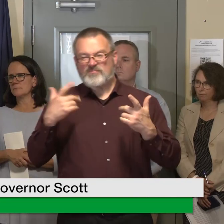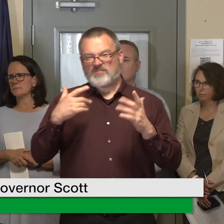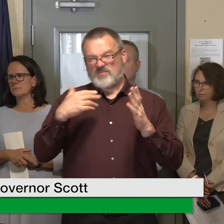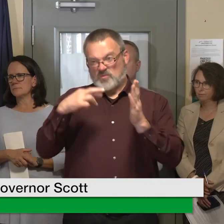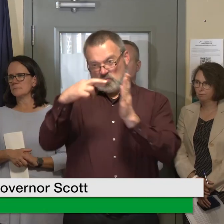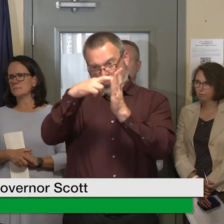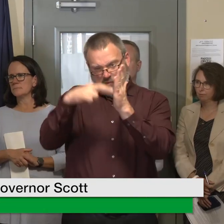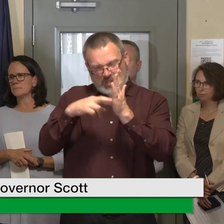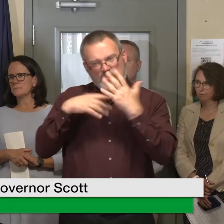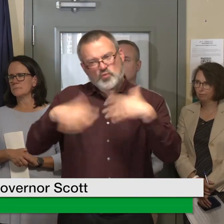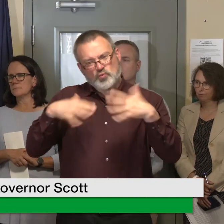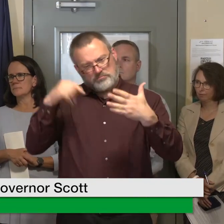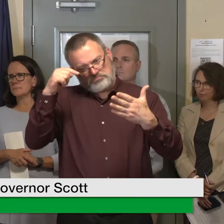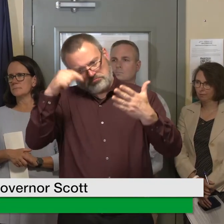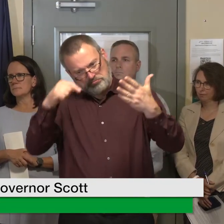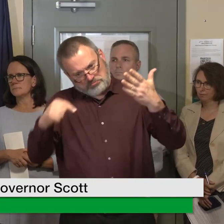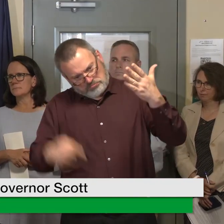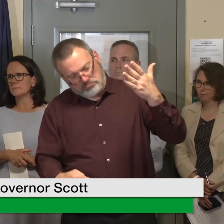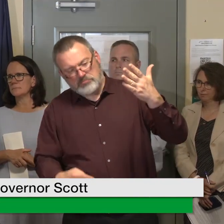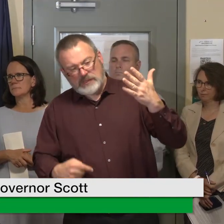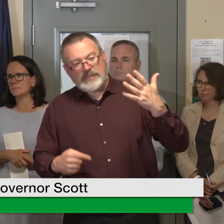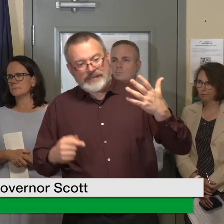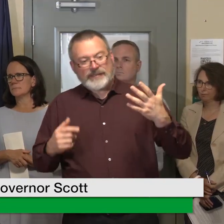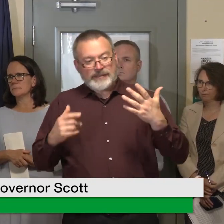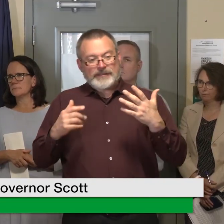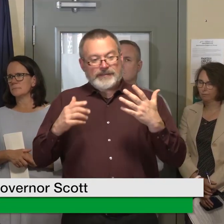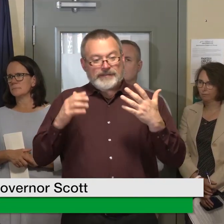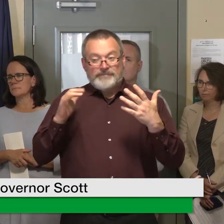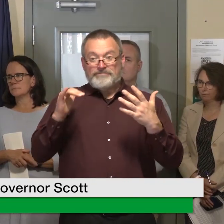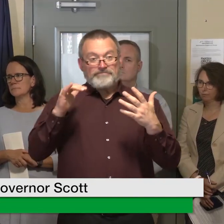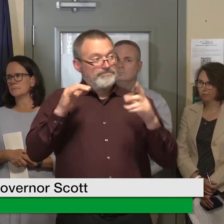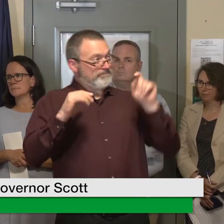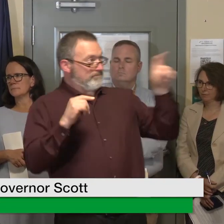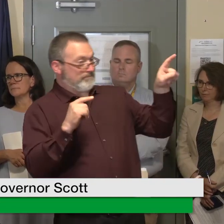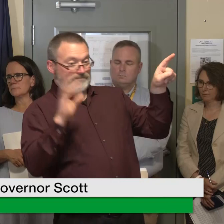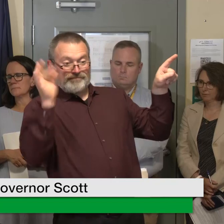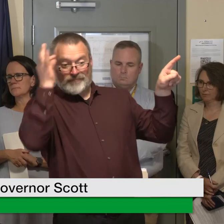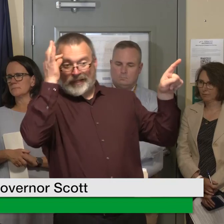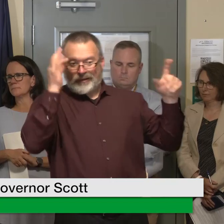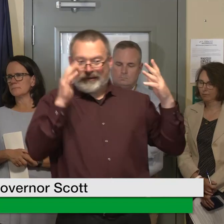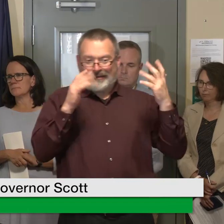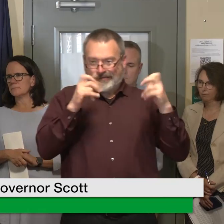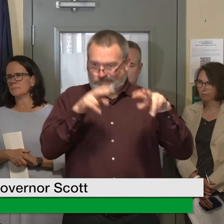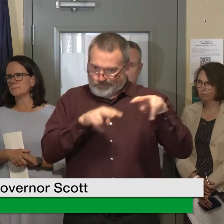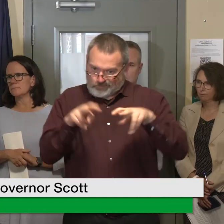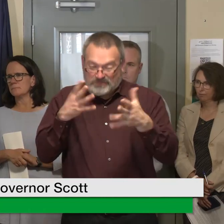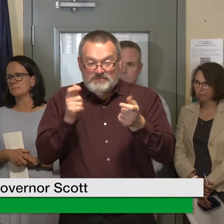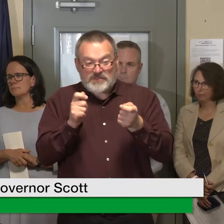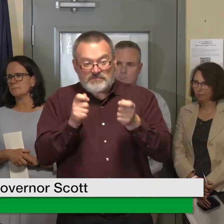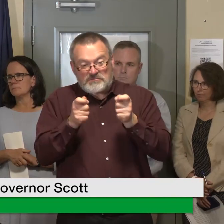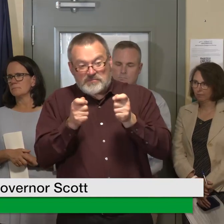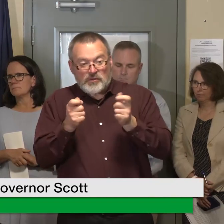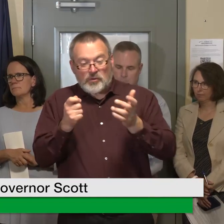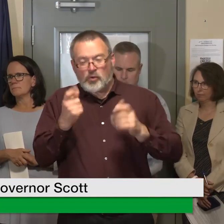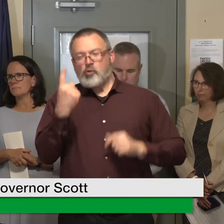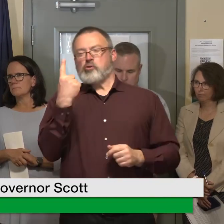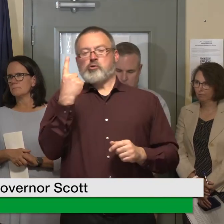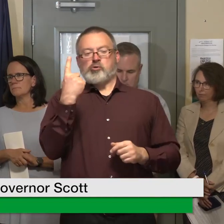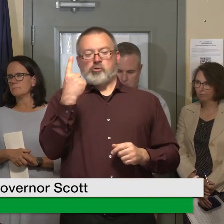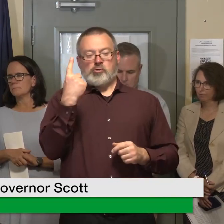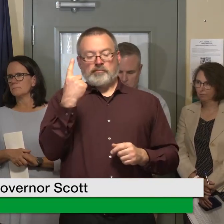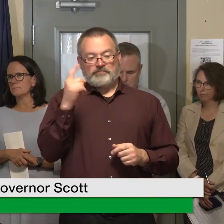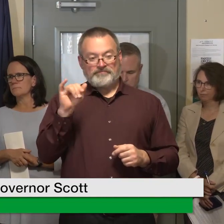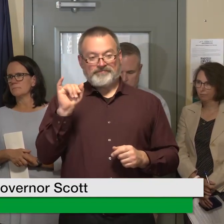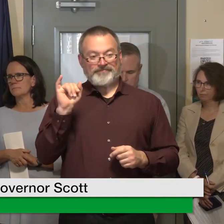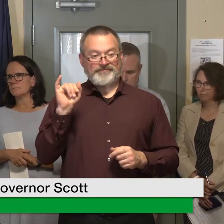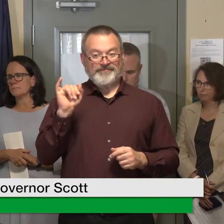think we would ask the federal government to take a look at. One of them is once you there's a